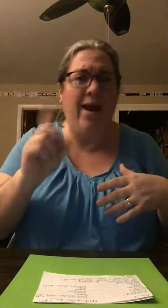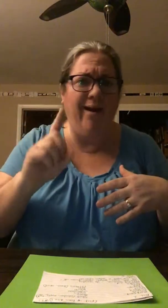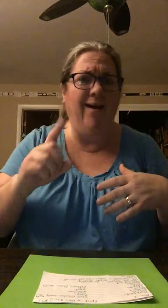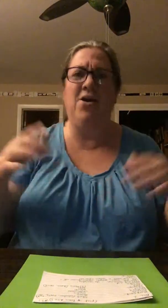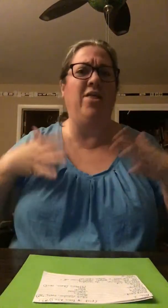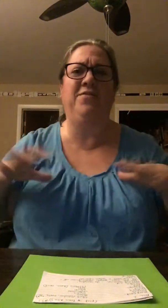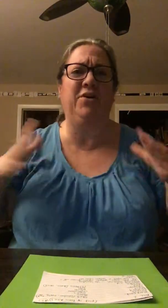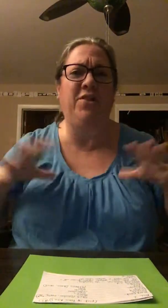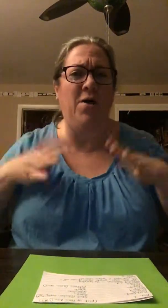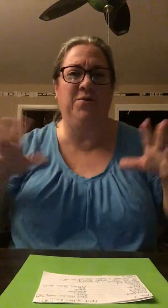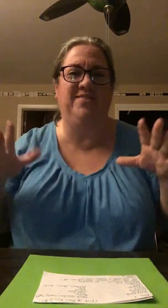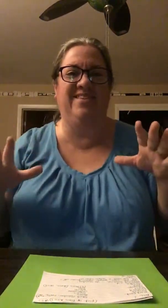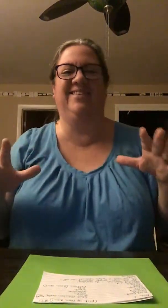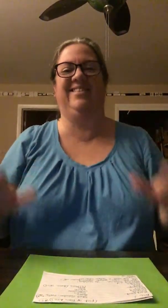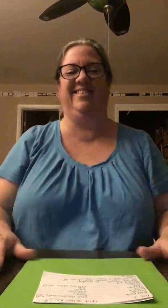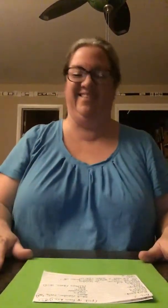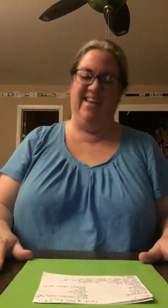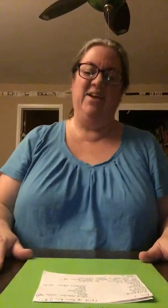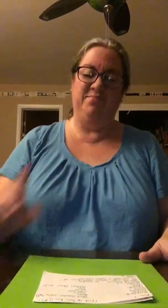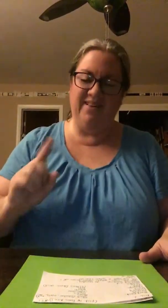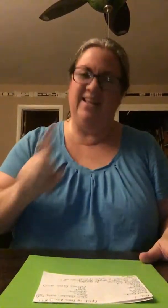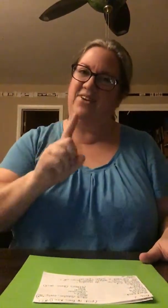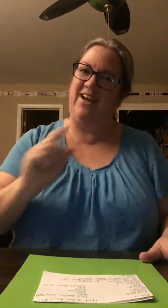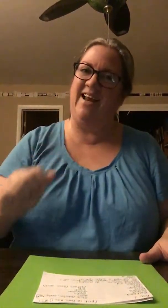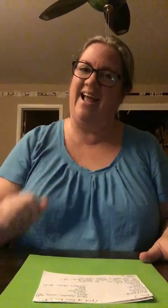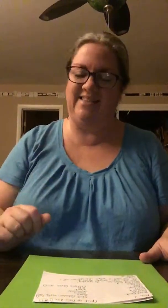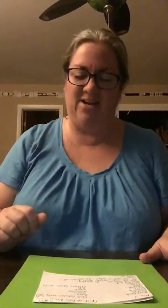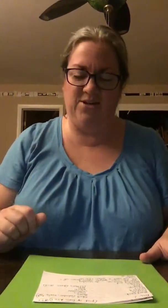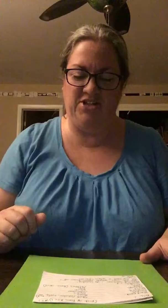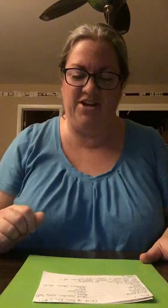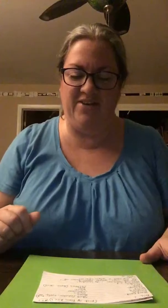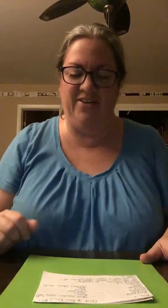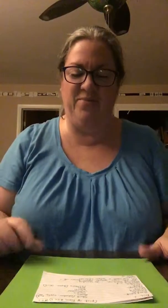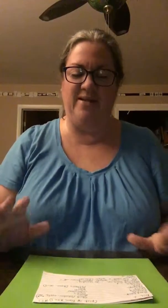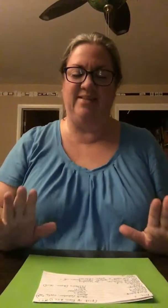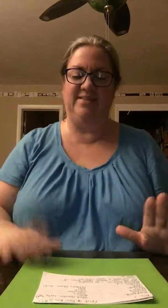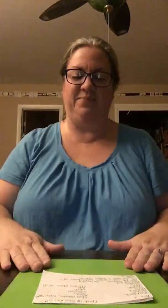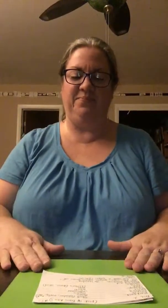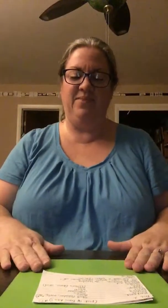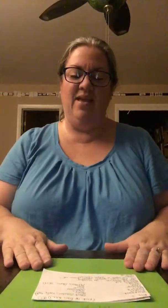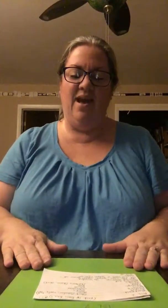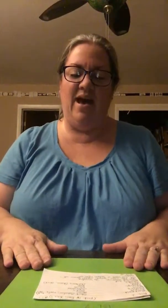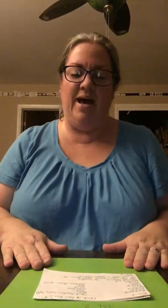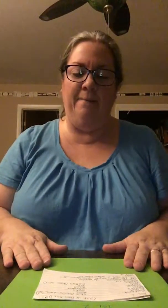where are all of your clothes? Believe it or not, I ask that question on a regular basis.